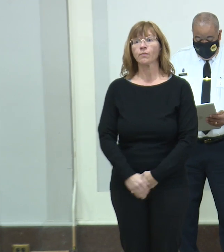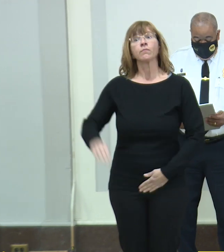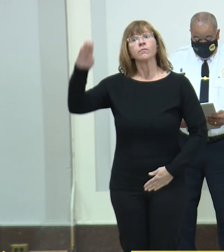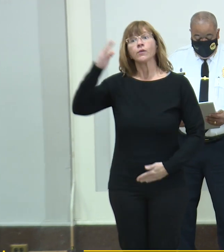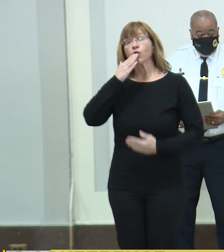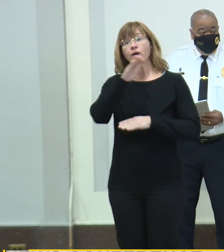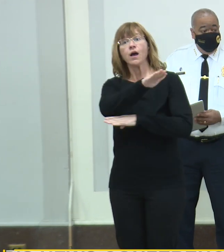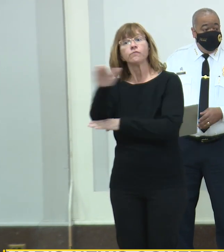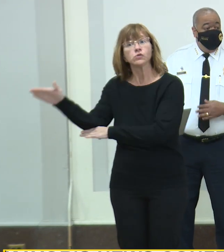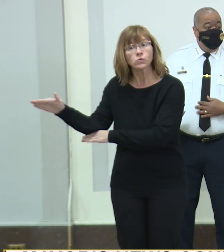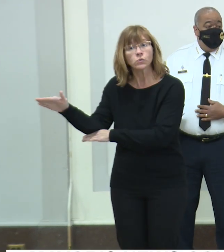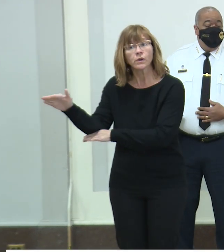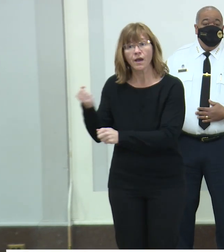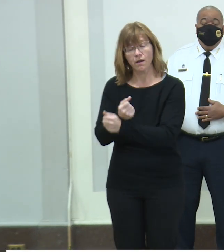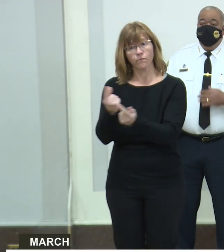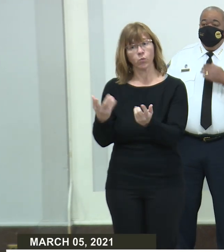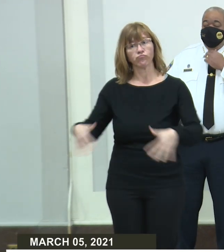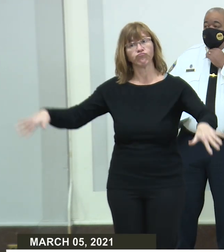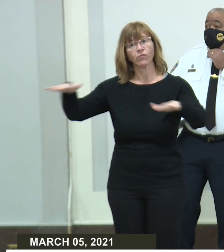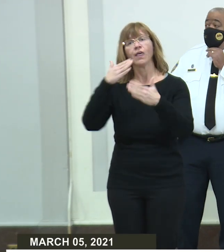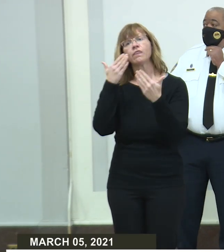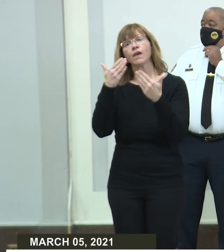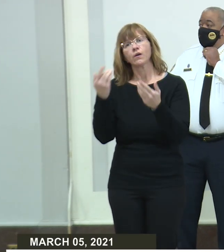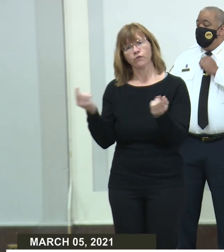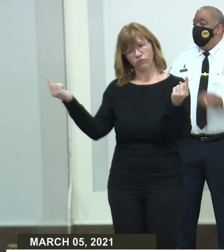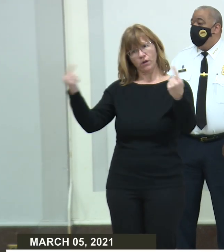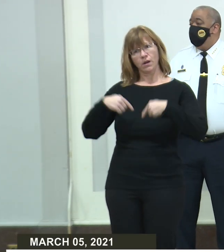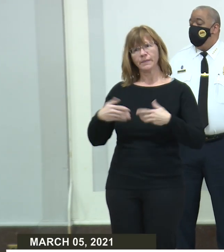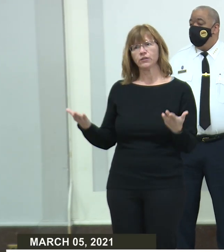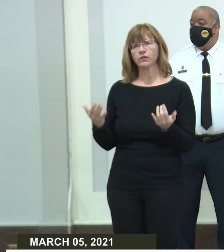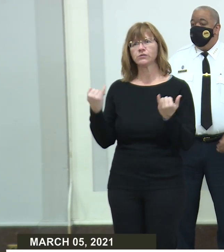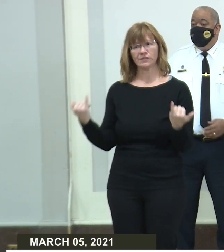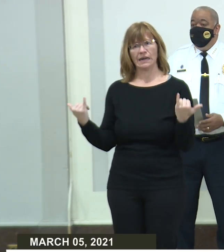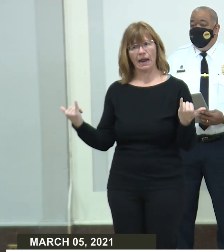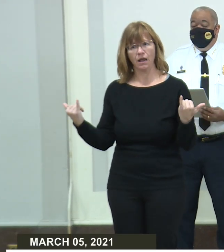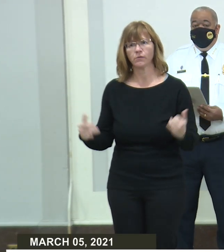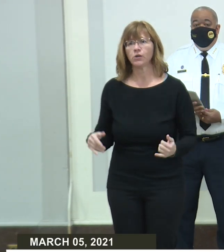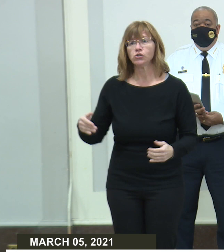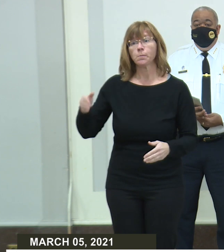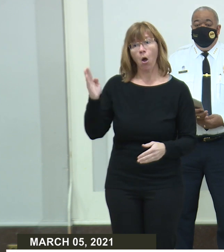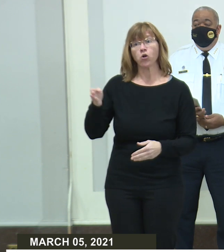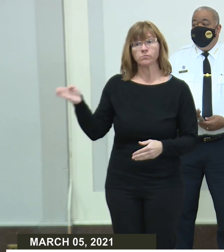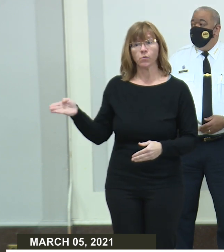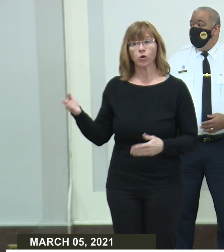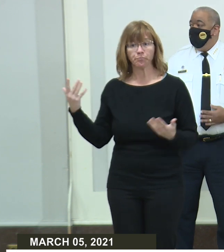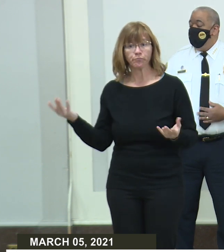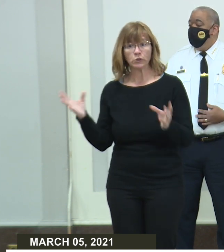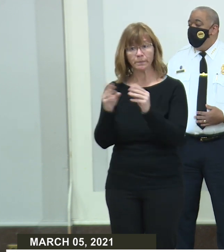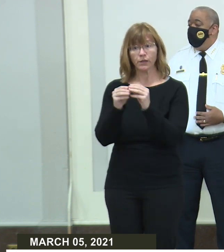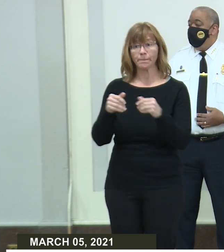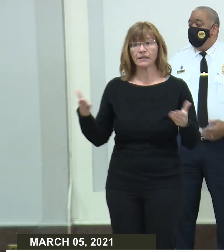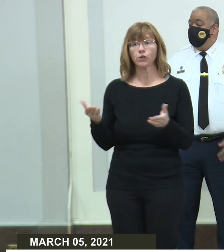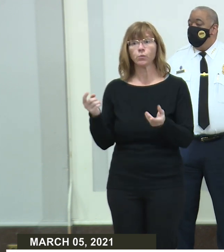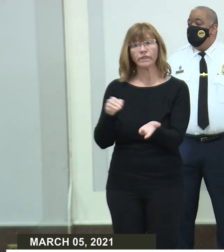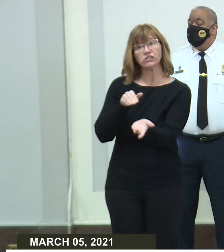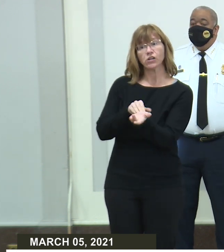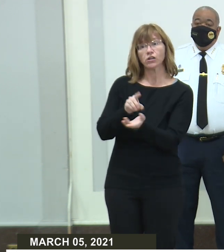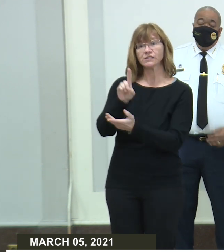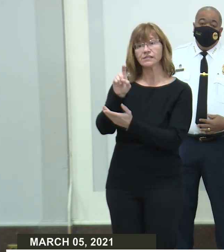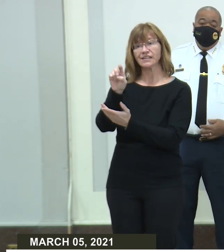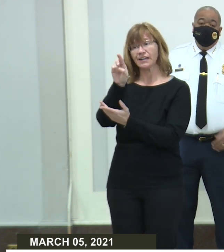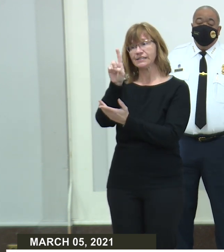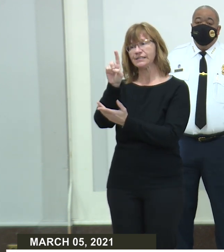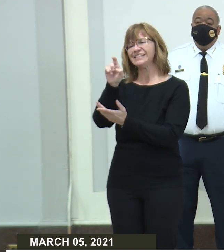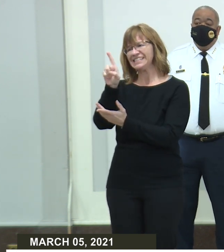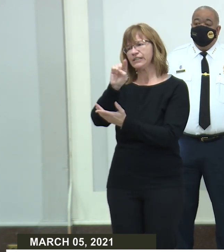Good afternoon, everybody. Thank you for being here for today's press conference. I'm here with Dr. Jaraza and Commissioner